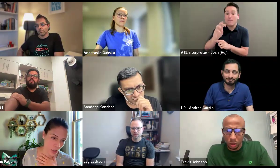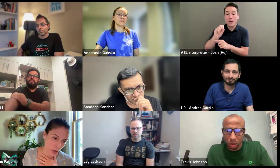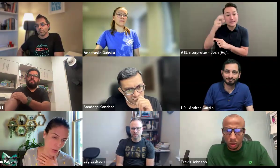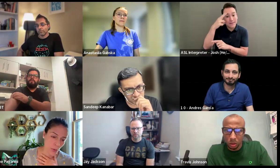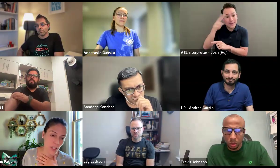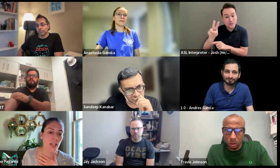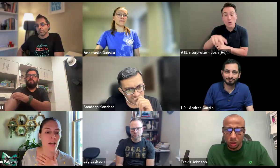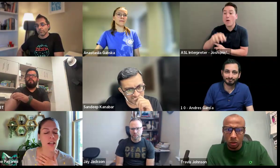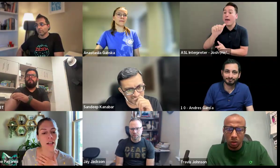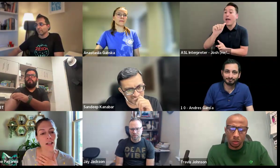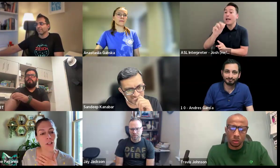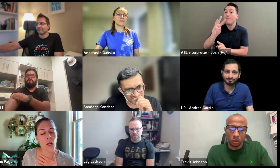HQ. You know,